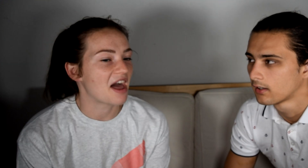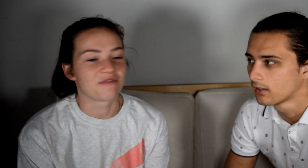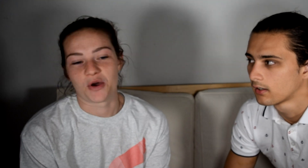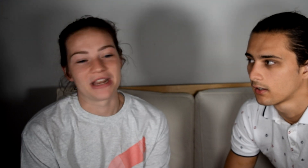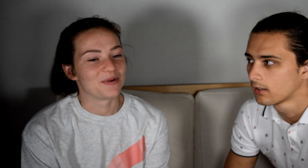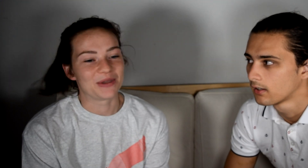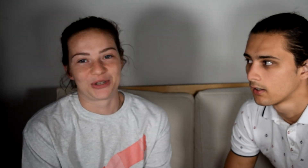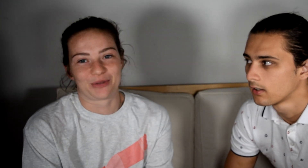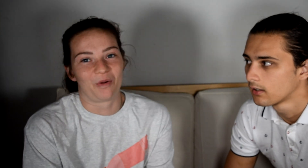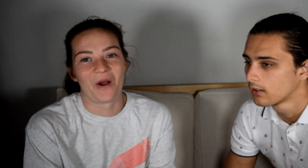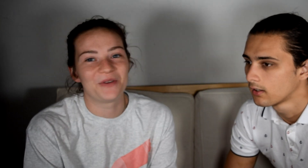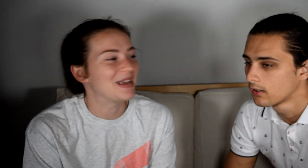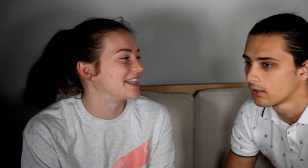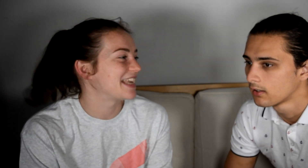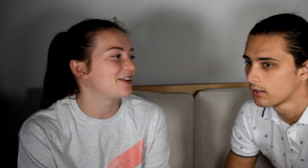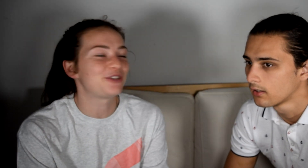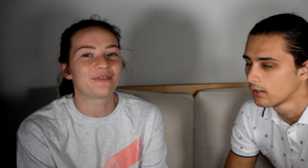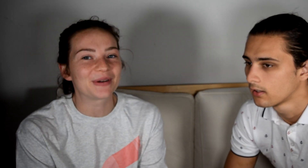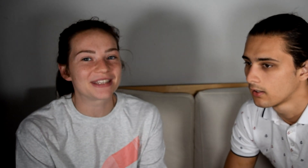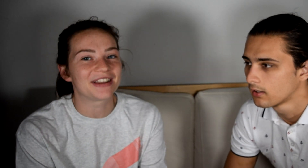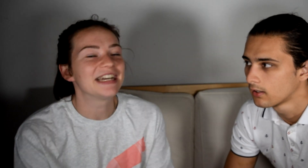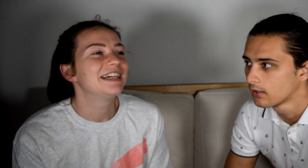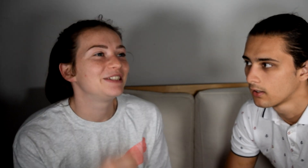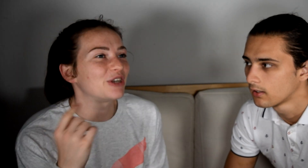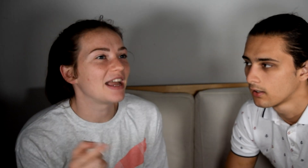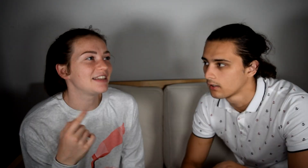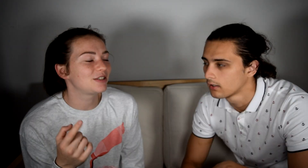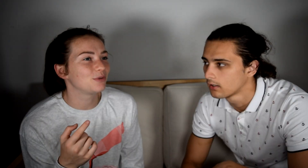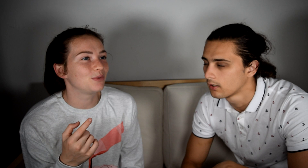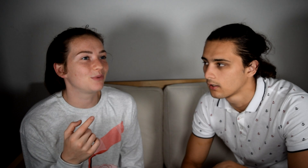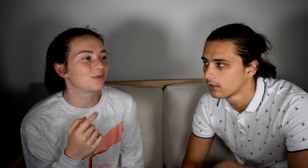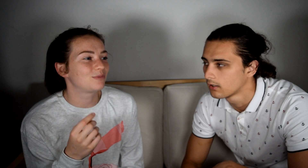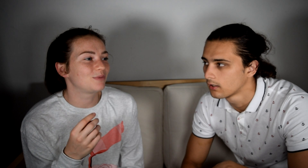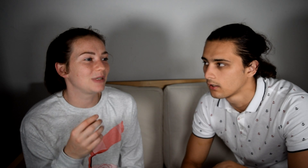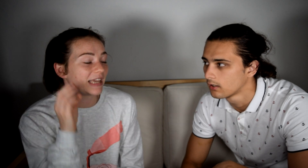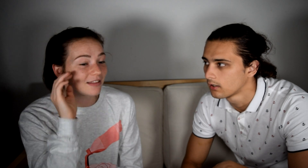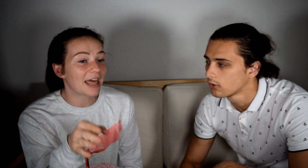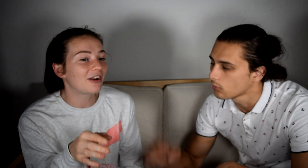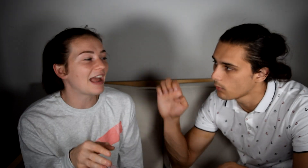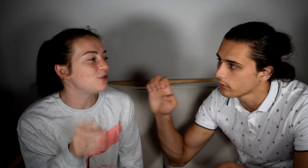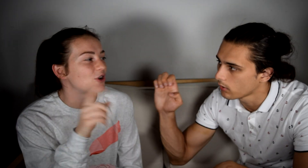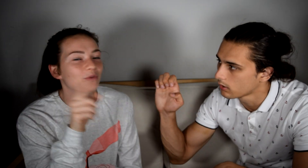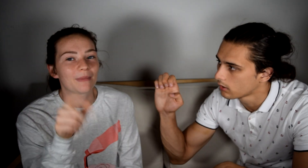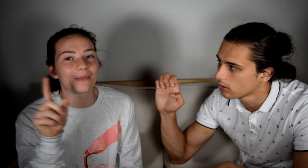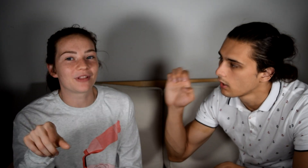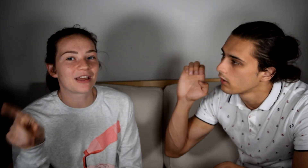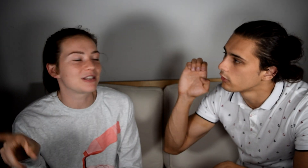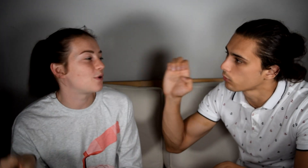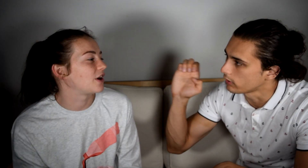have no idea what you just wrote because like you're too focused on trying to get the letter So and you don't remember the letters This in was order. an